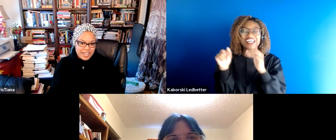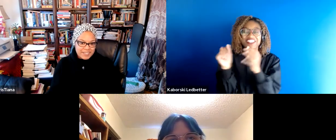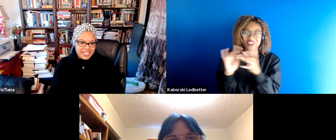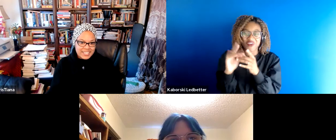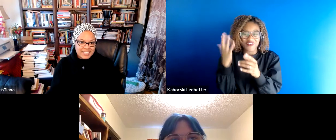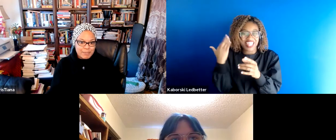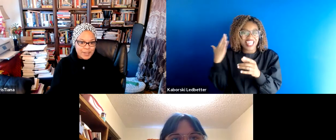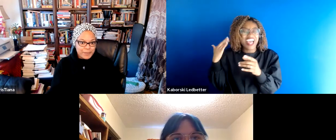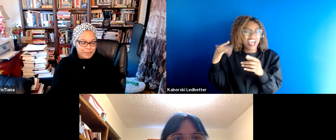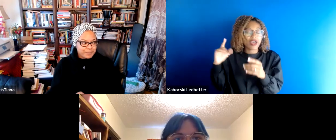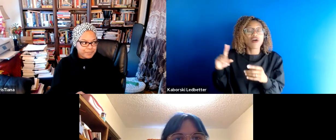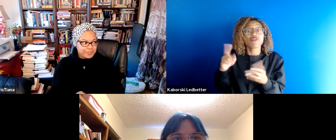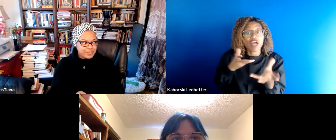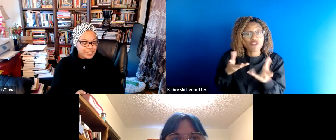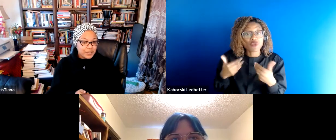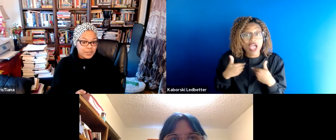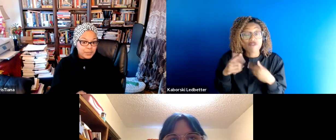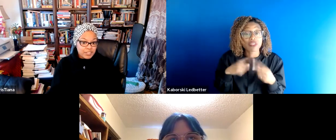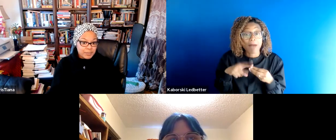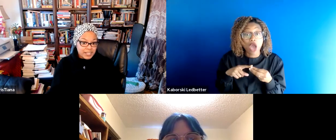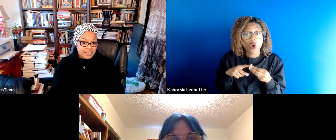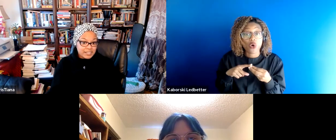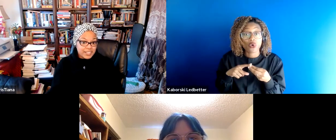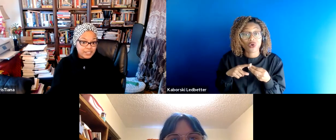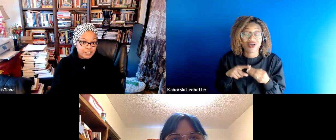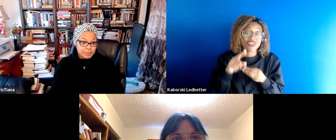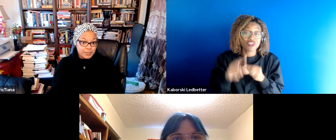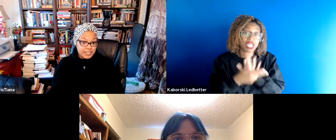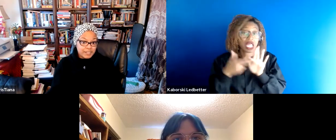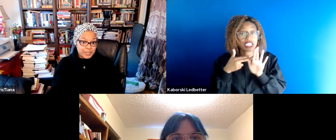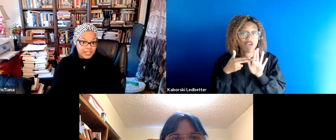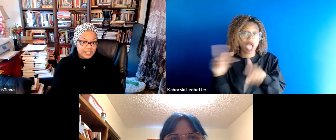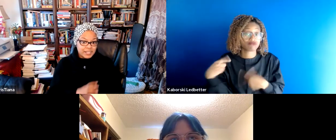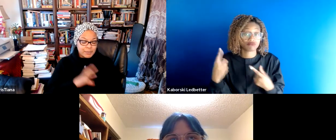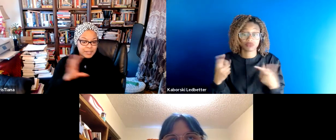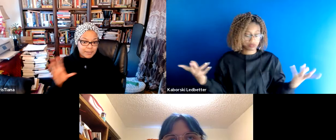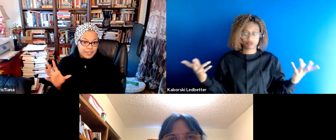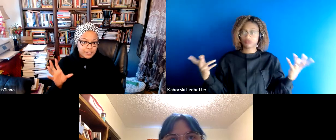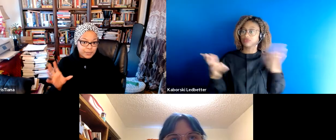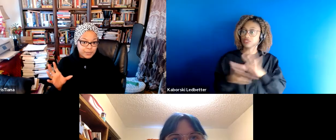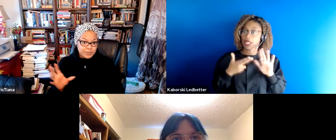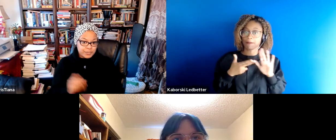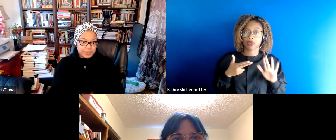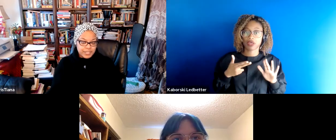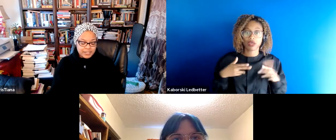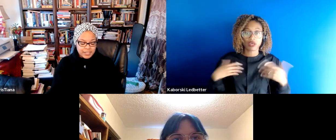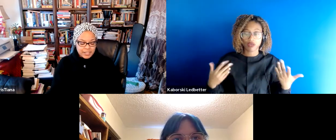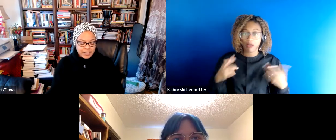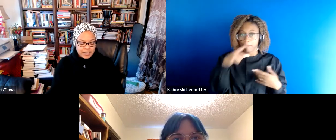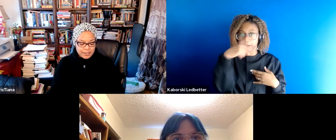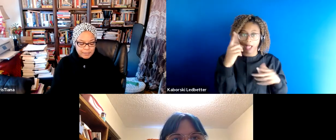been having is about what you've been classified to this point of being black magic or voodoo,